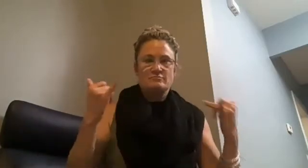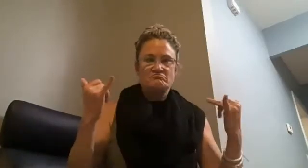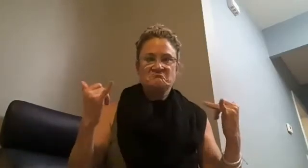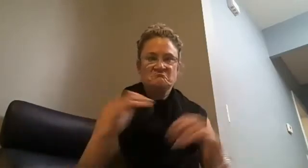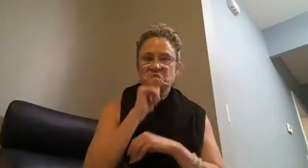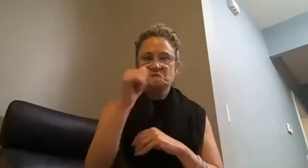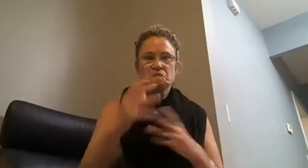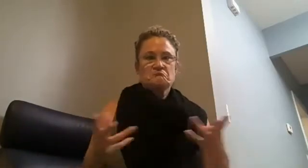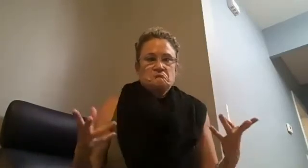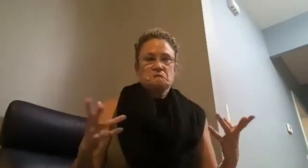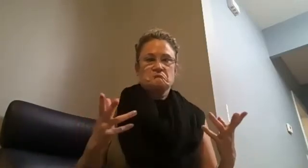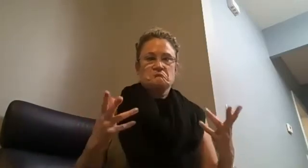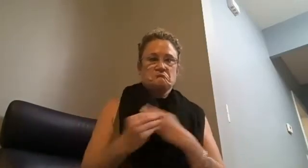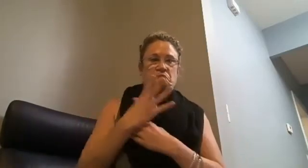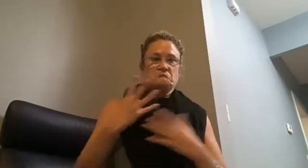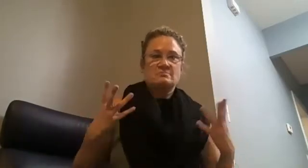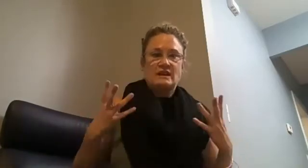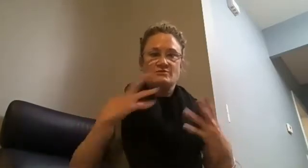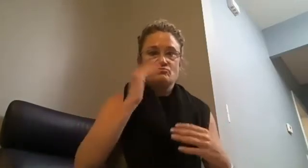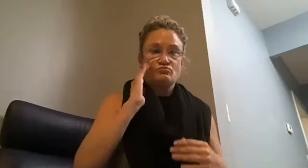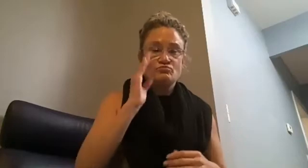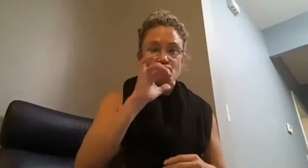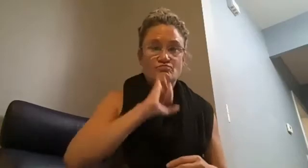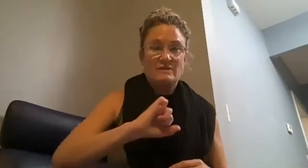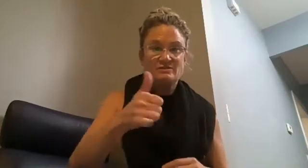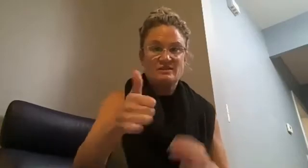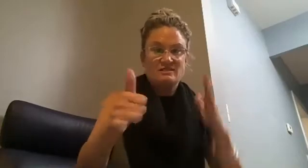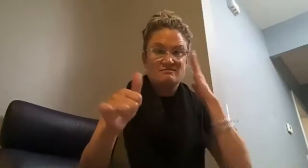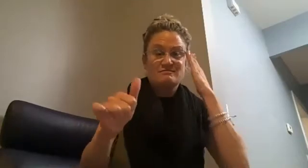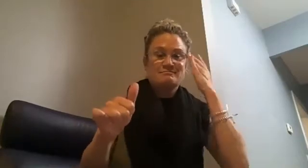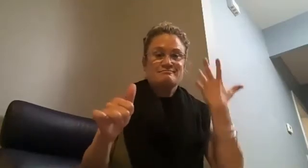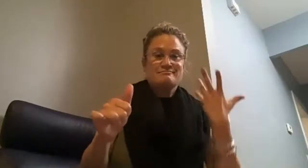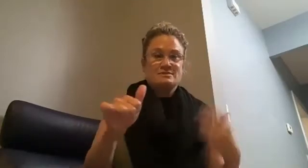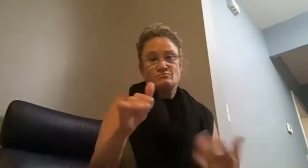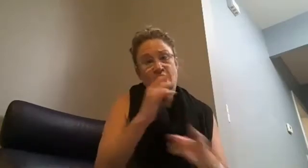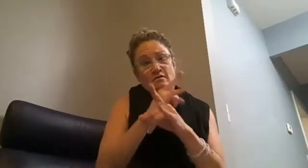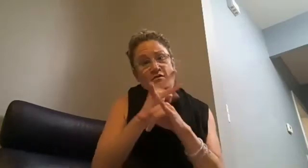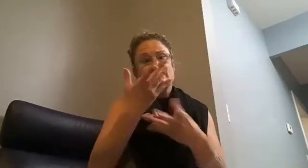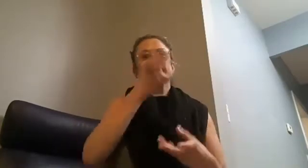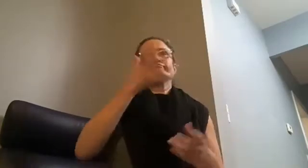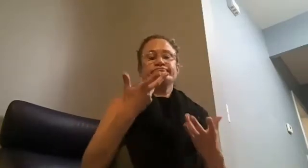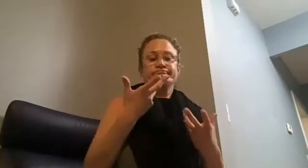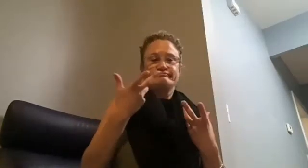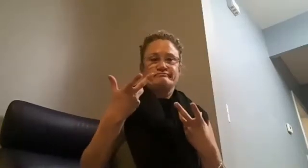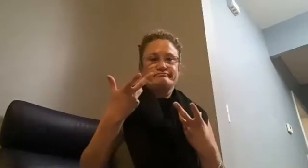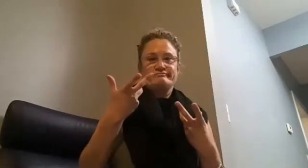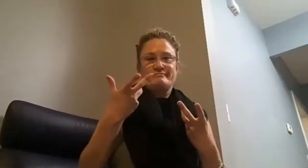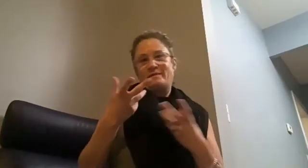like, that's what I knew at the age of 10, is that alcohol had done that. And I probably wouldn't have articulated it in that same way, but fundamentally,